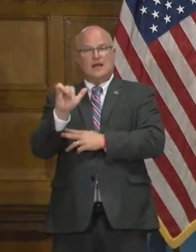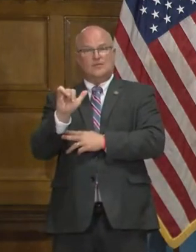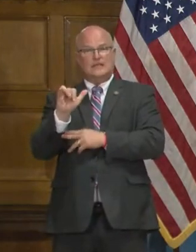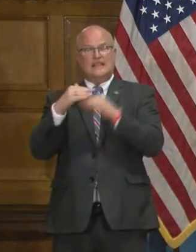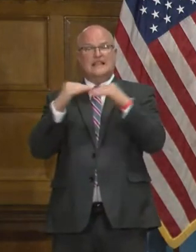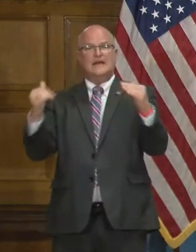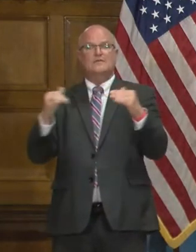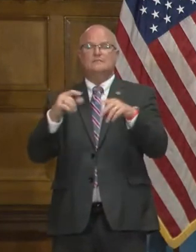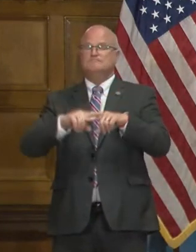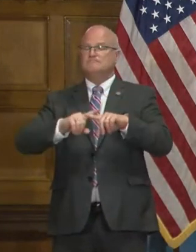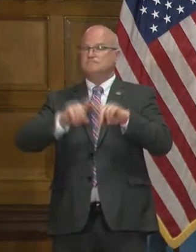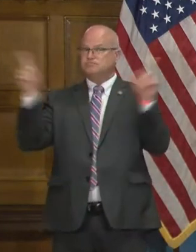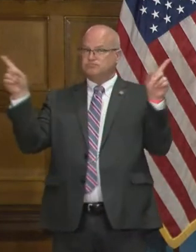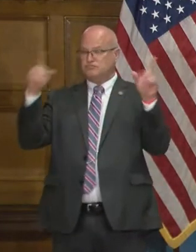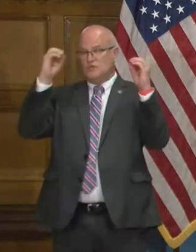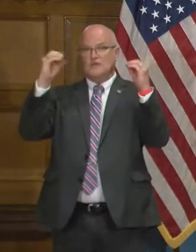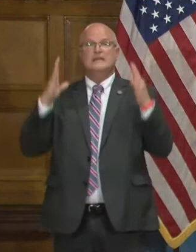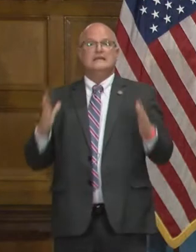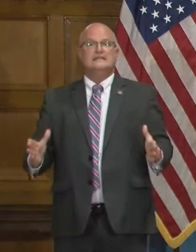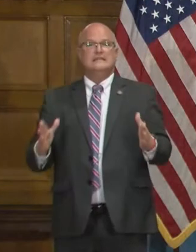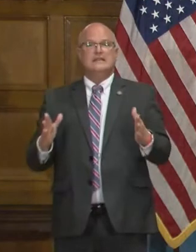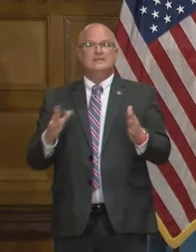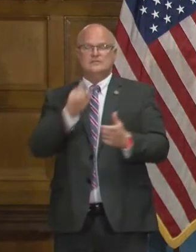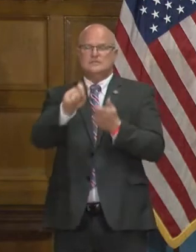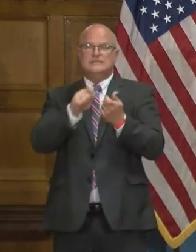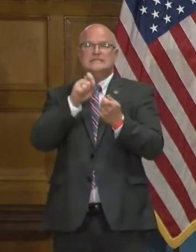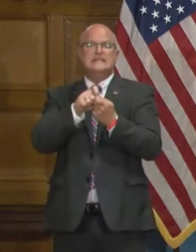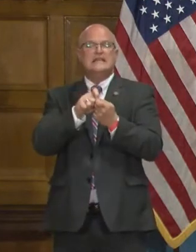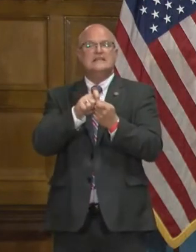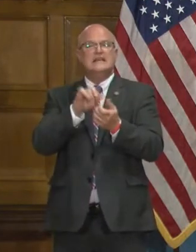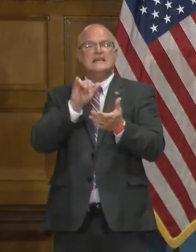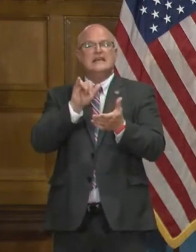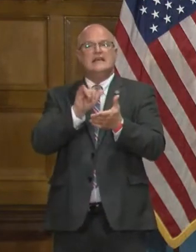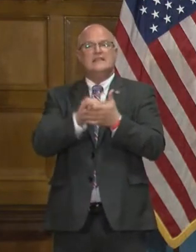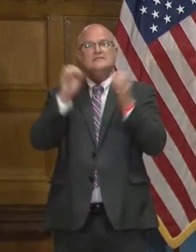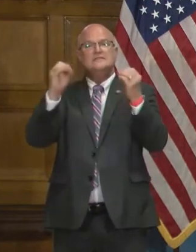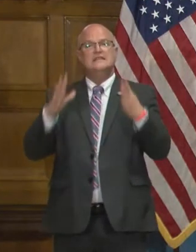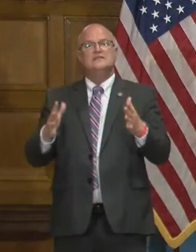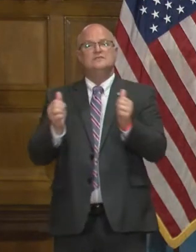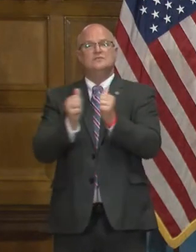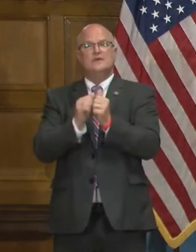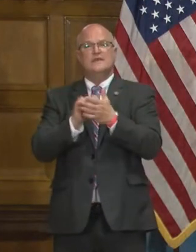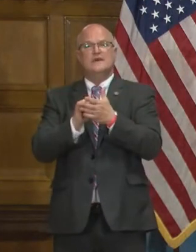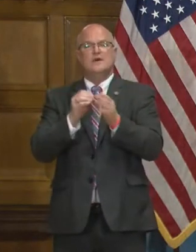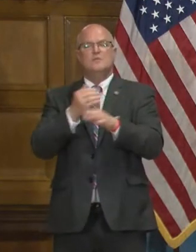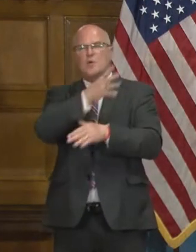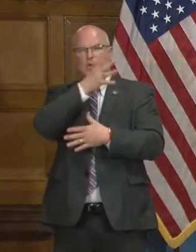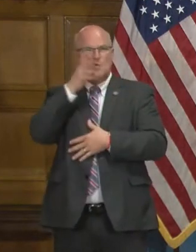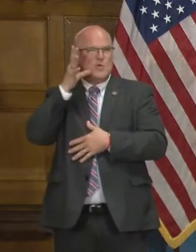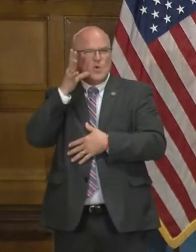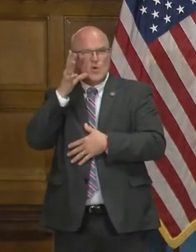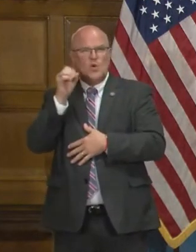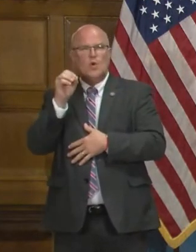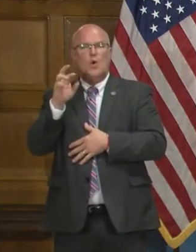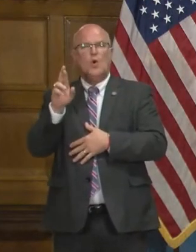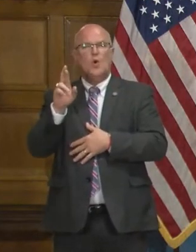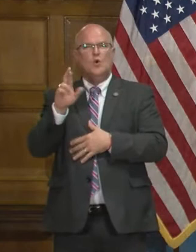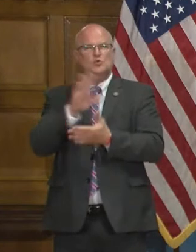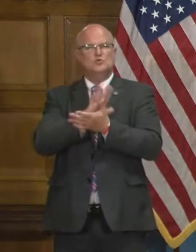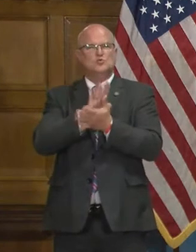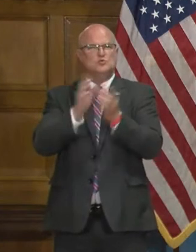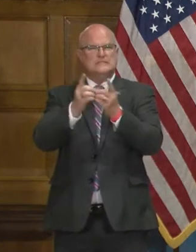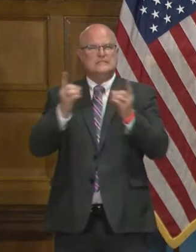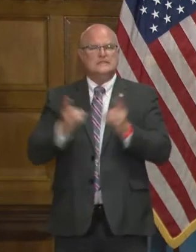big difference for the teachers, particularly in the more rural or